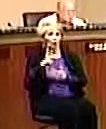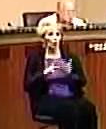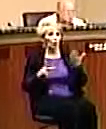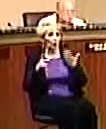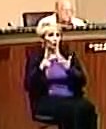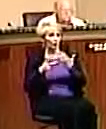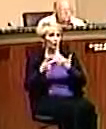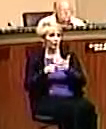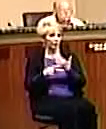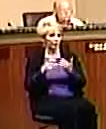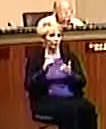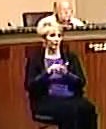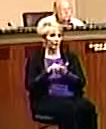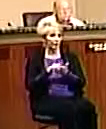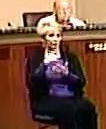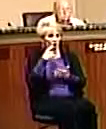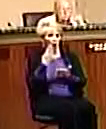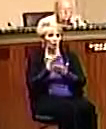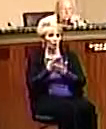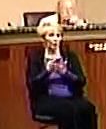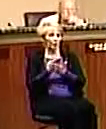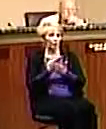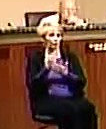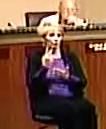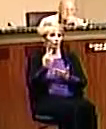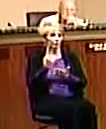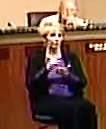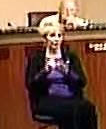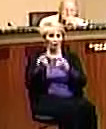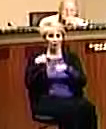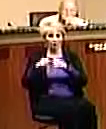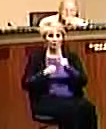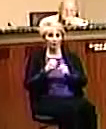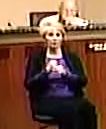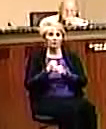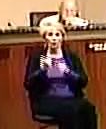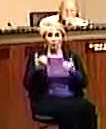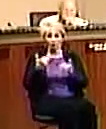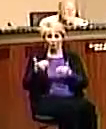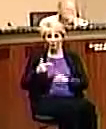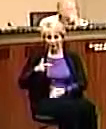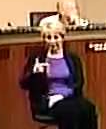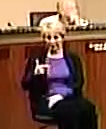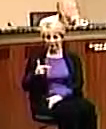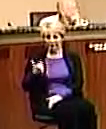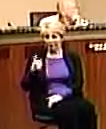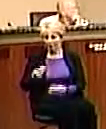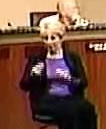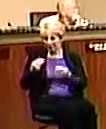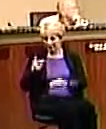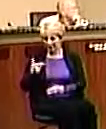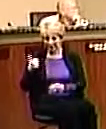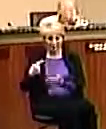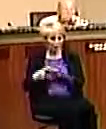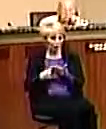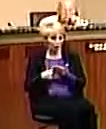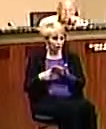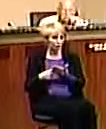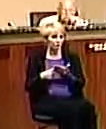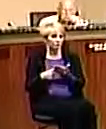just basically allows us to set up the budget for the coming year. So moved. Second. We have motion second. Any discussion?